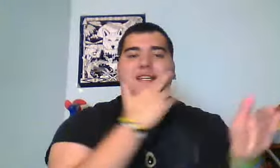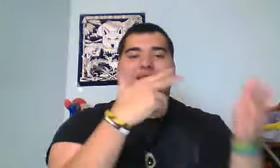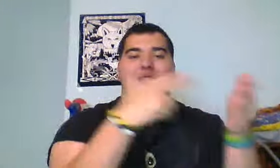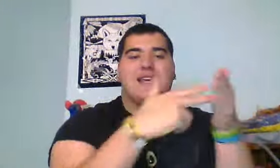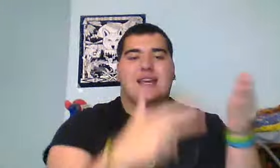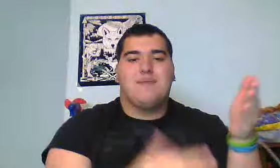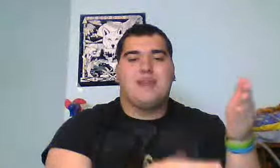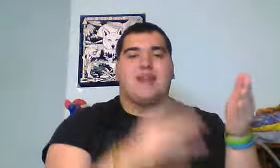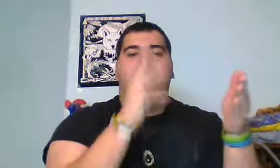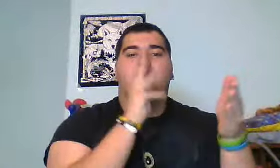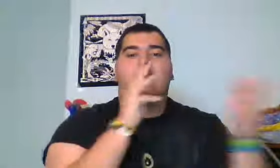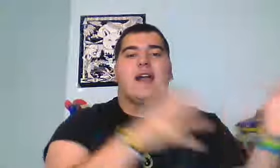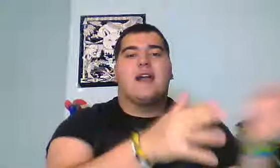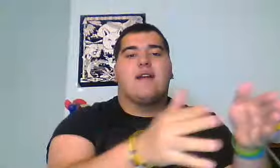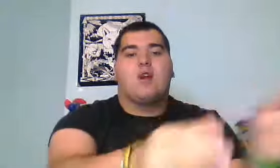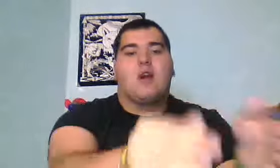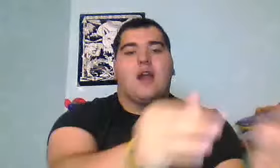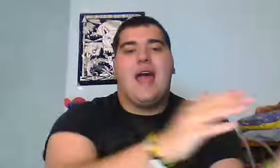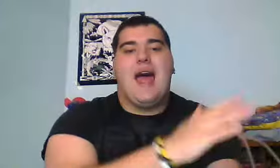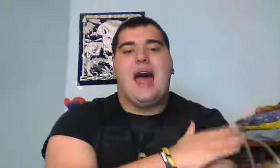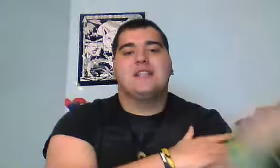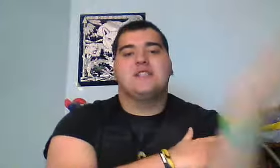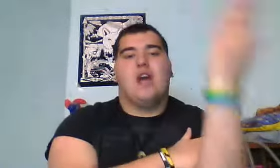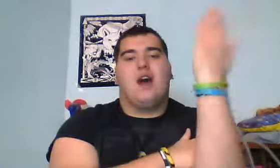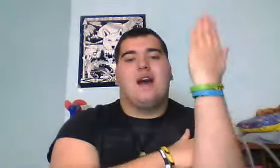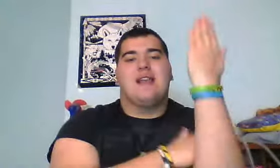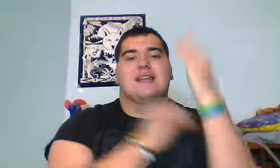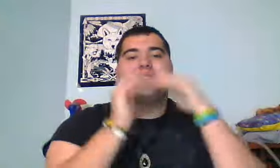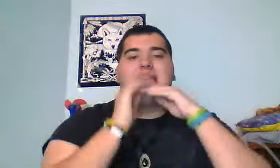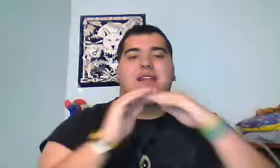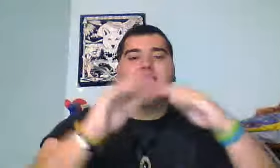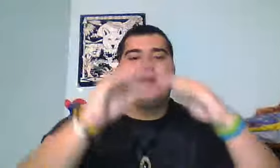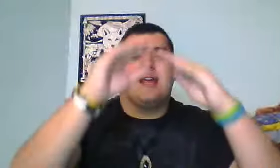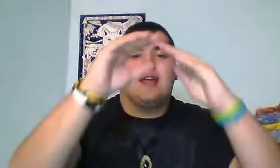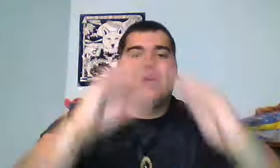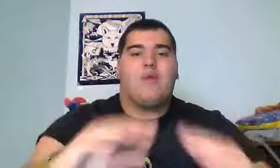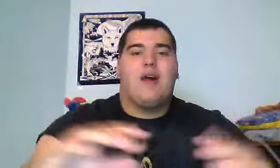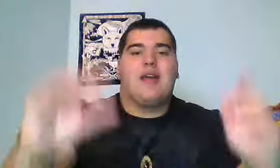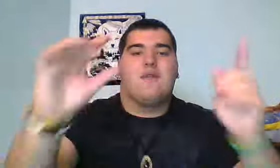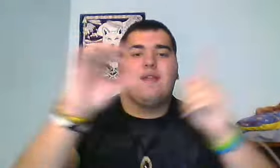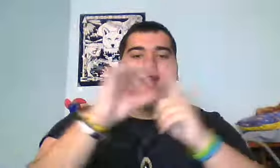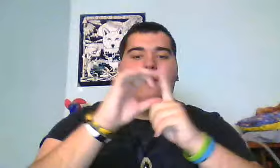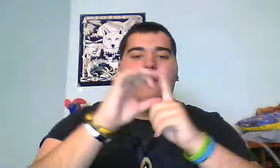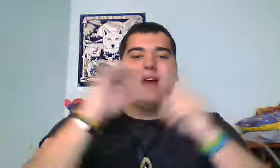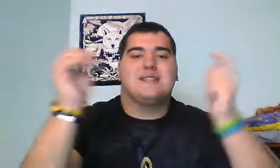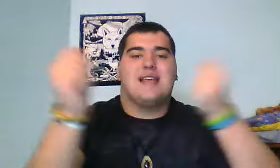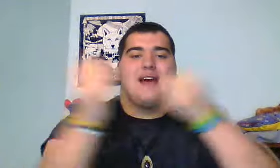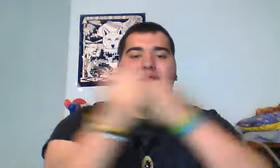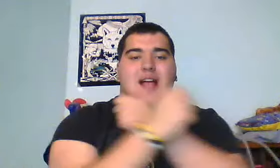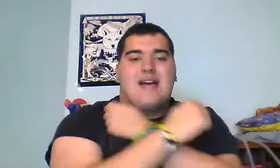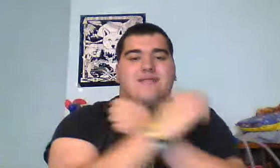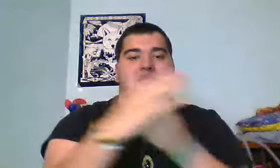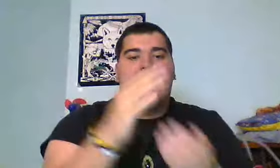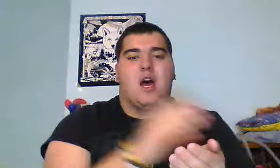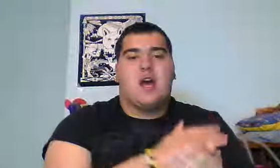Take me in a river At dawn Send me away With the words of a loud storm